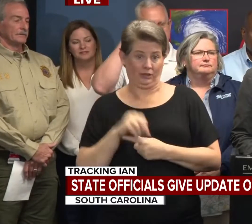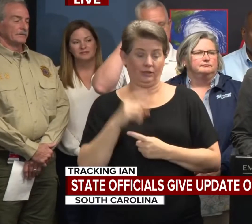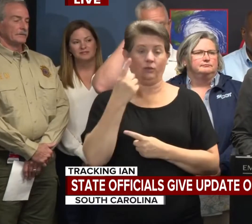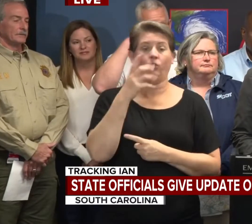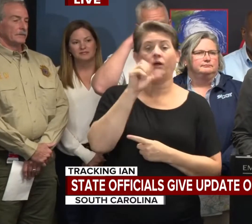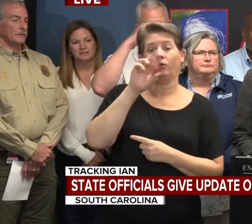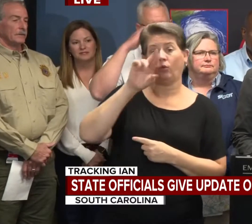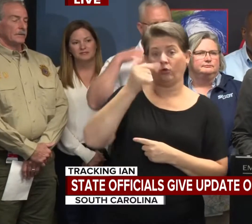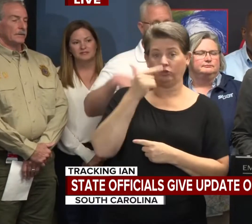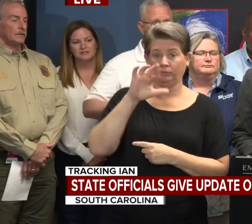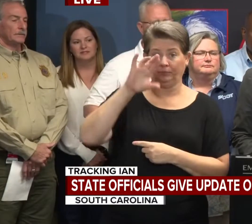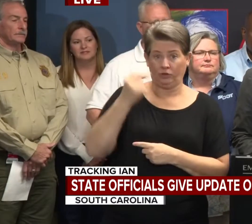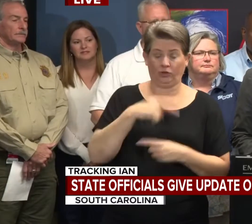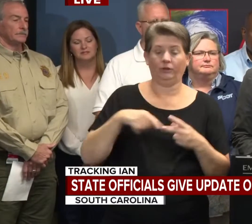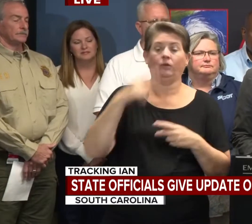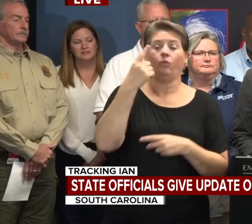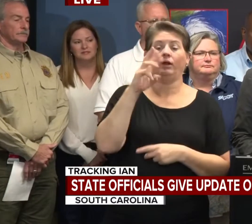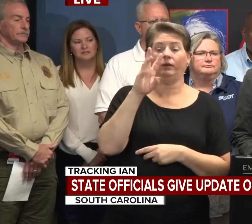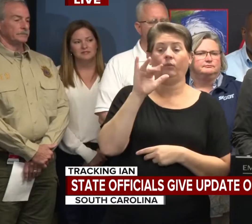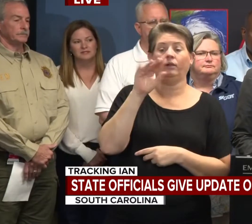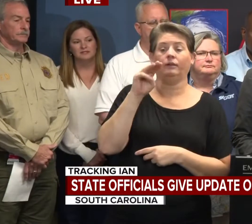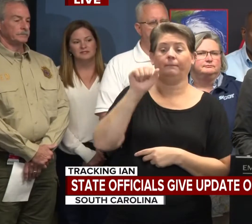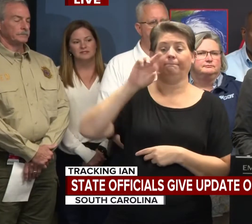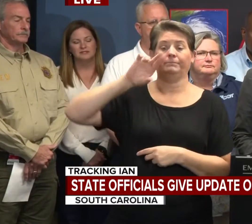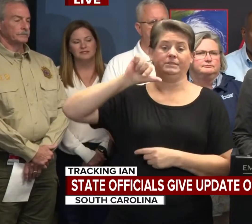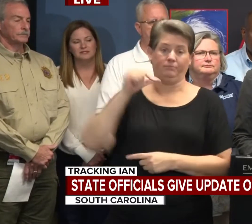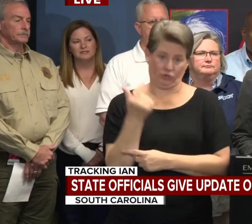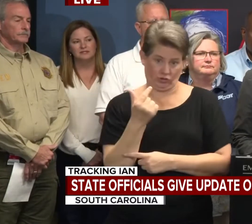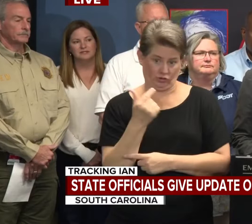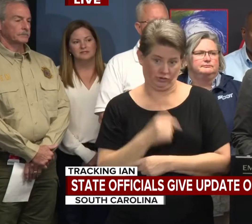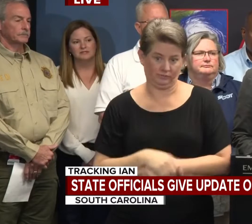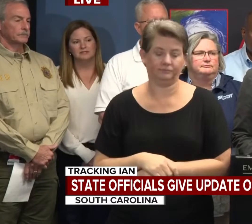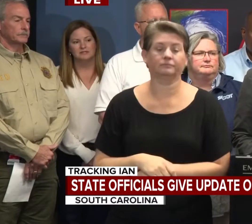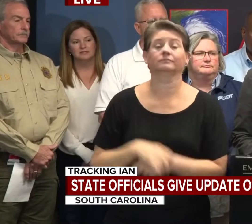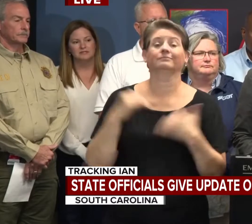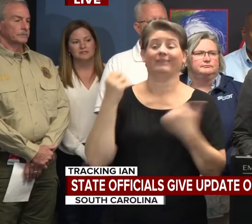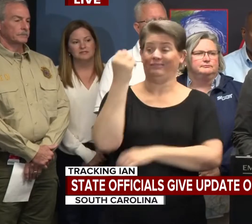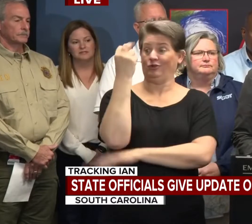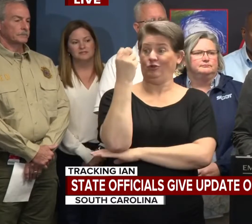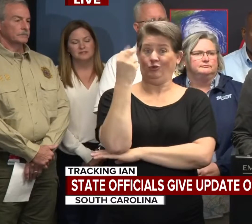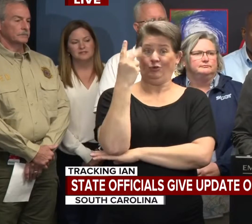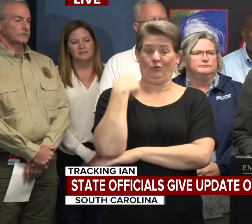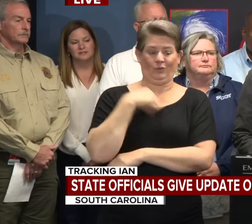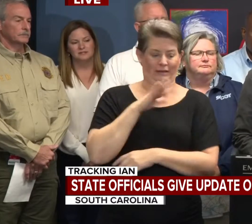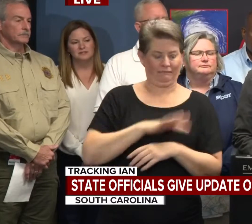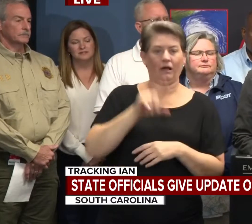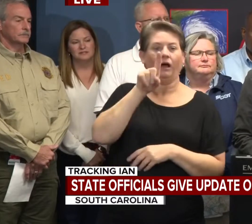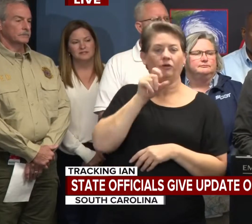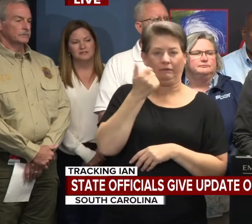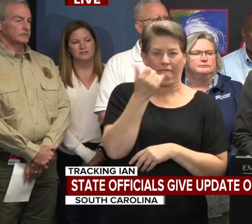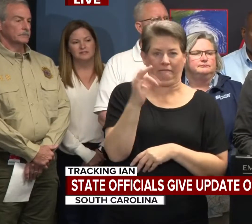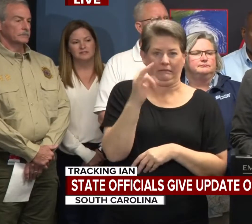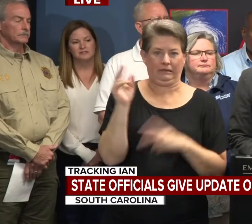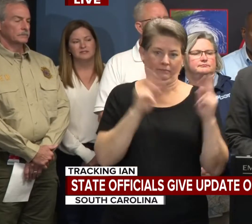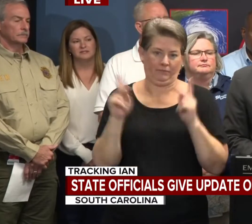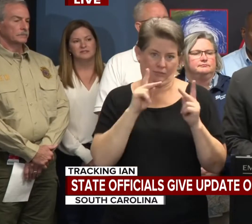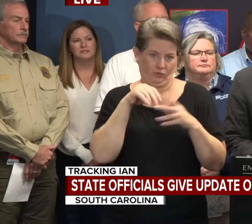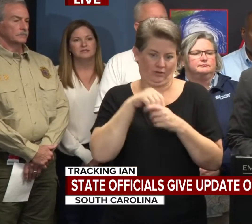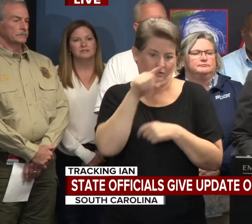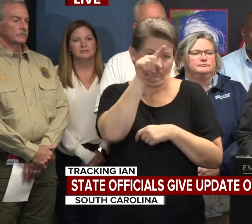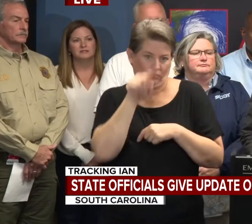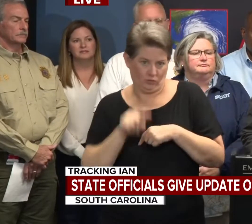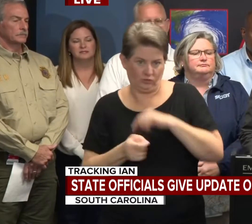and 1 in Williamsburg. As of noon today, we have a total population of 119 individuals in our